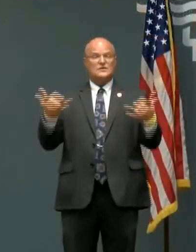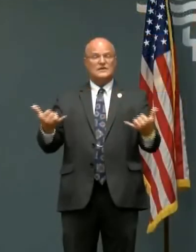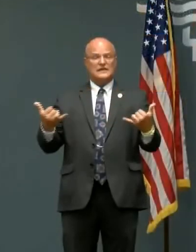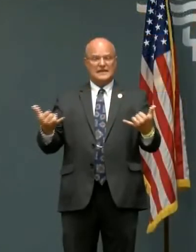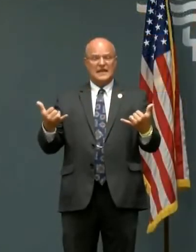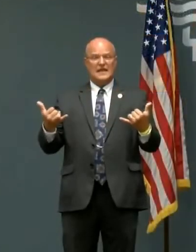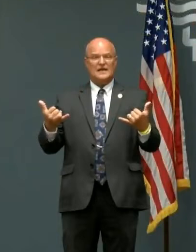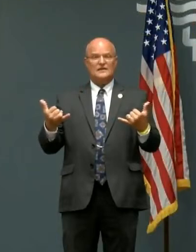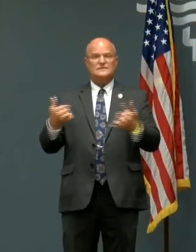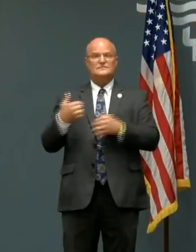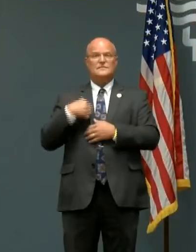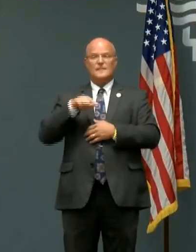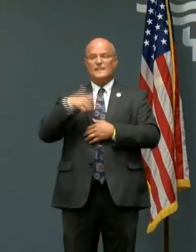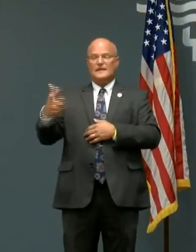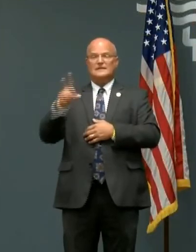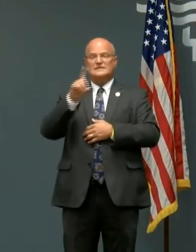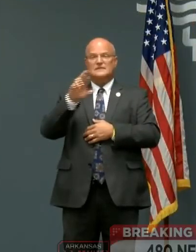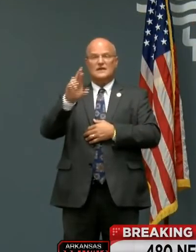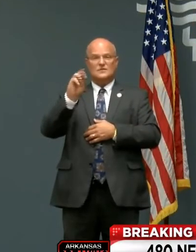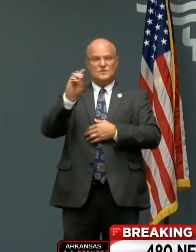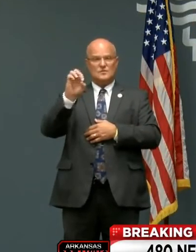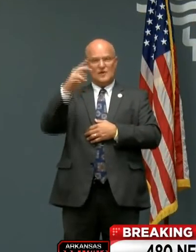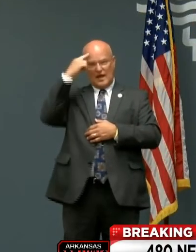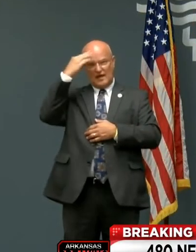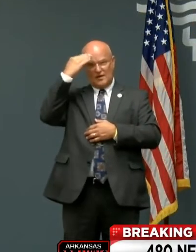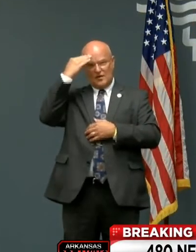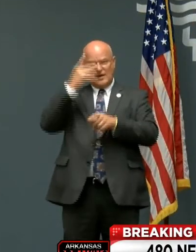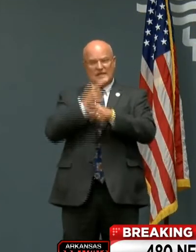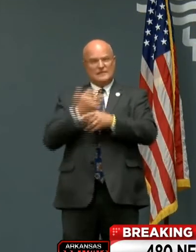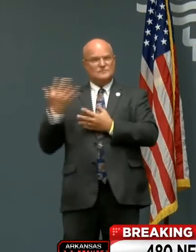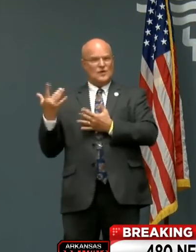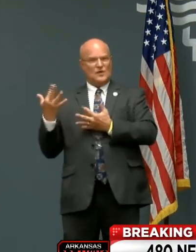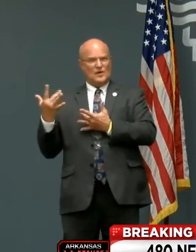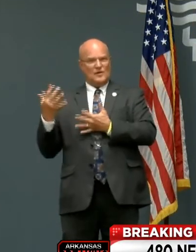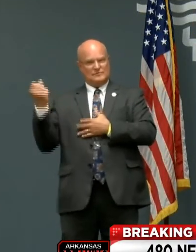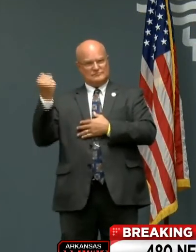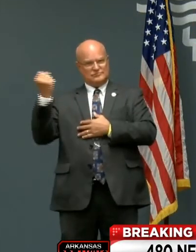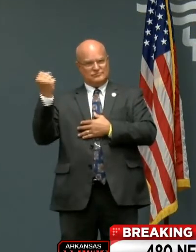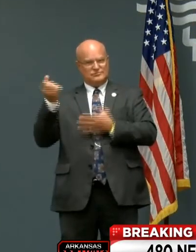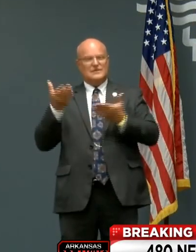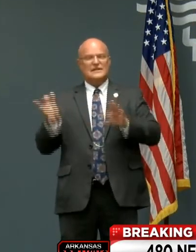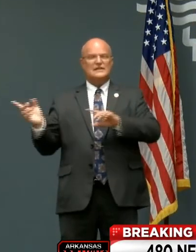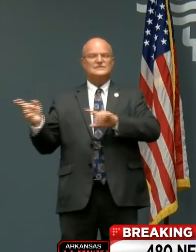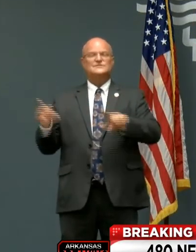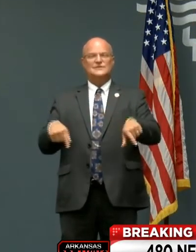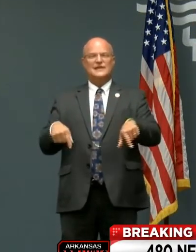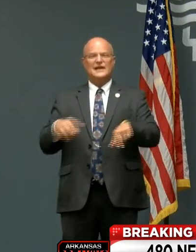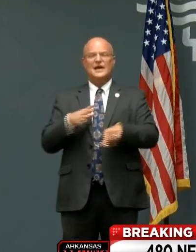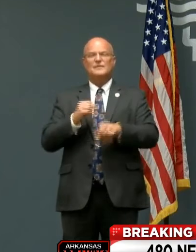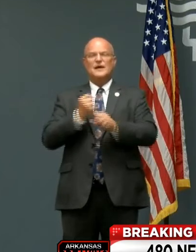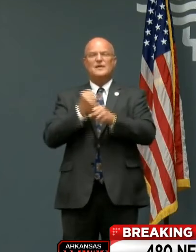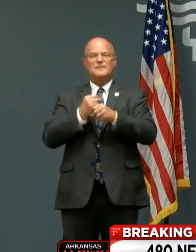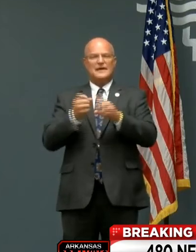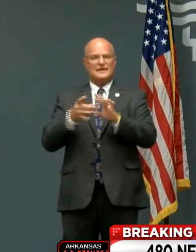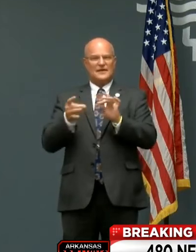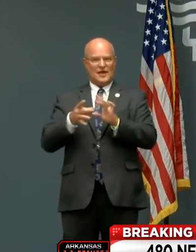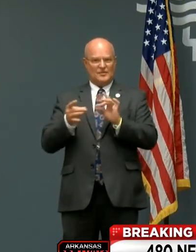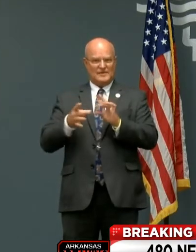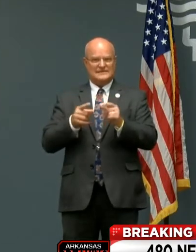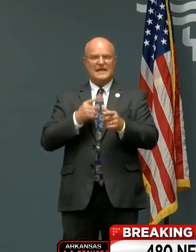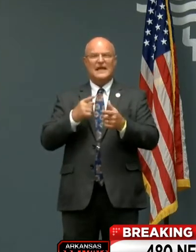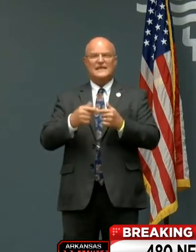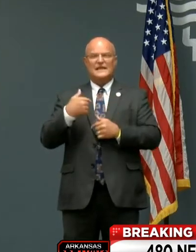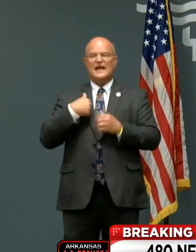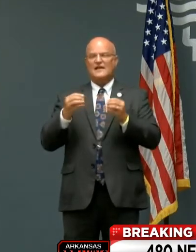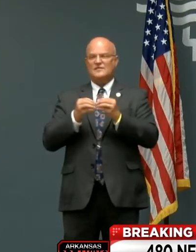that, Dr. Romero, I know I kept you on the sidelines for a minute, so I'll let you come and make your comments, and then